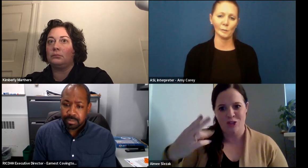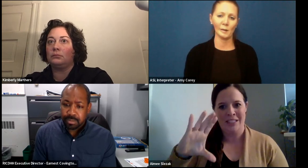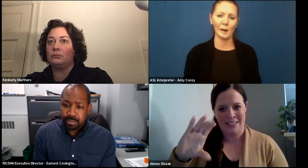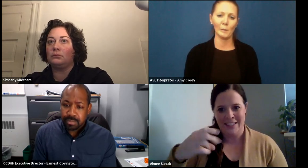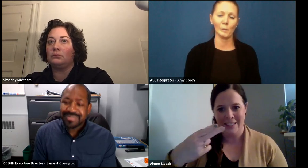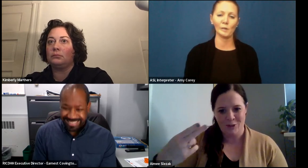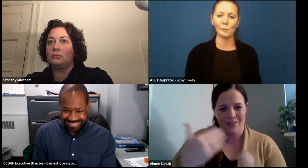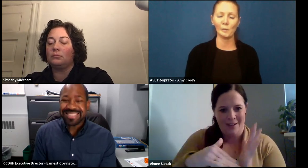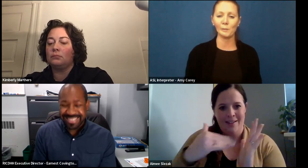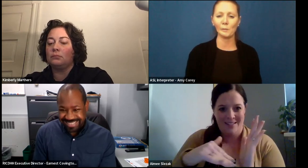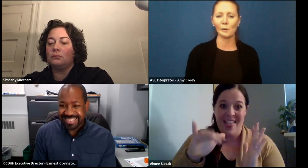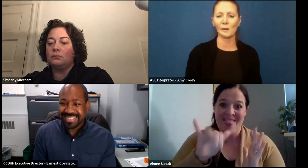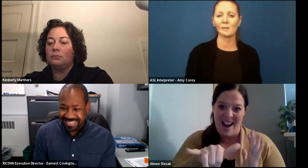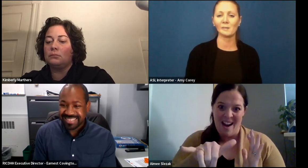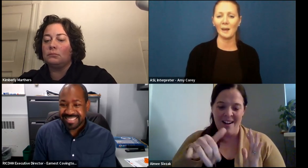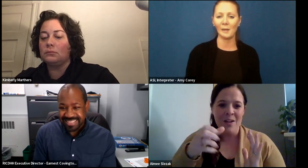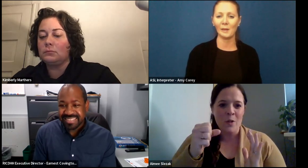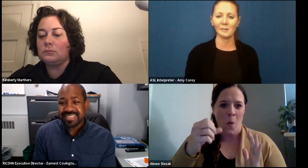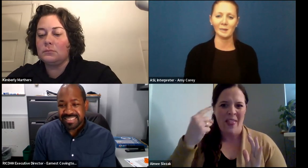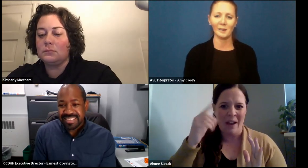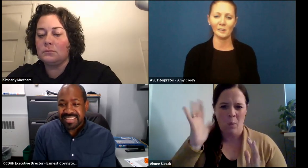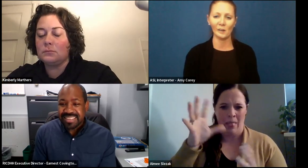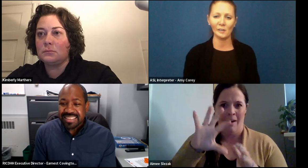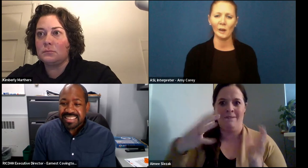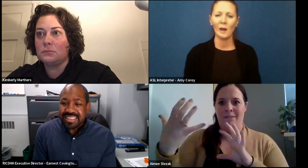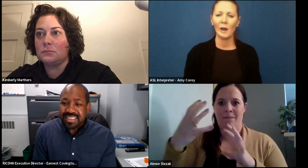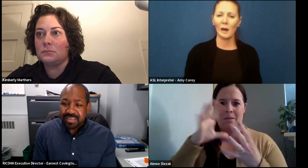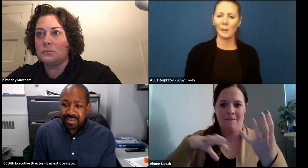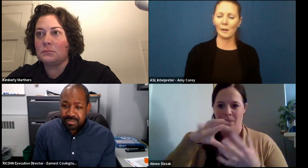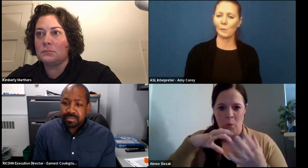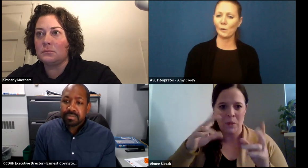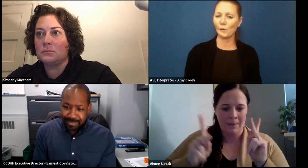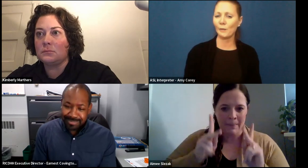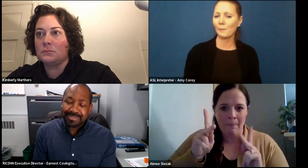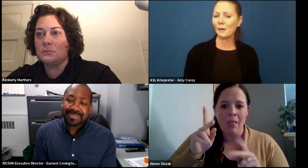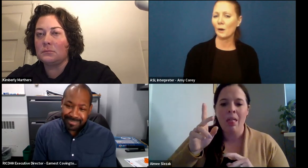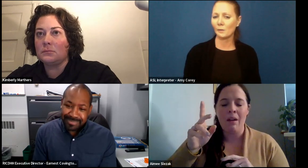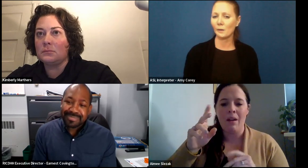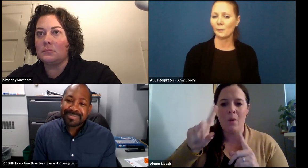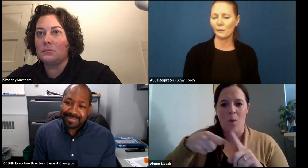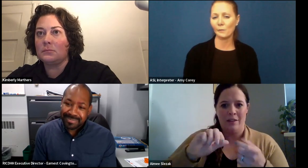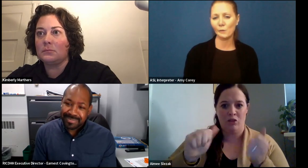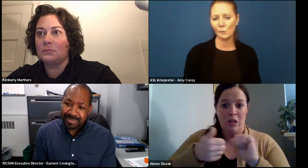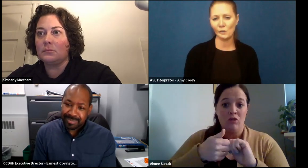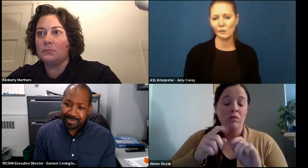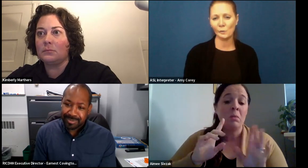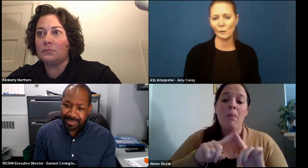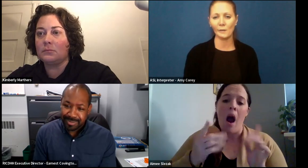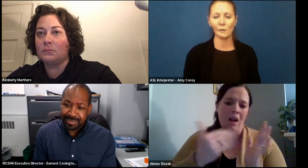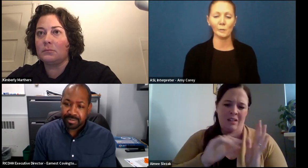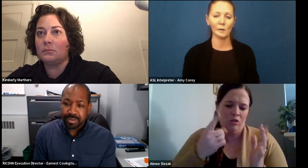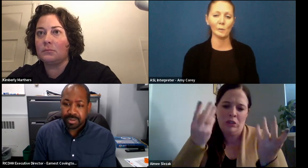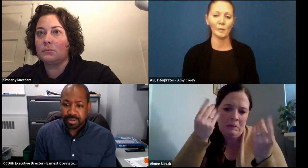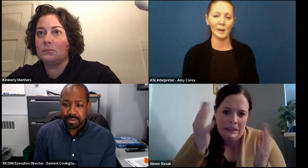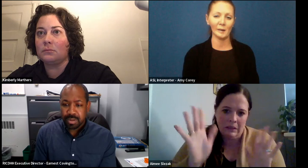answer this right now, but we do tend to sign that CDHH. I wonder if that may cause a little bit of confusion to our